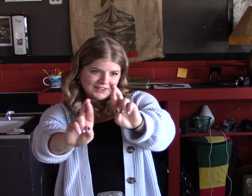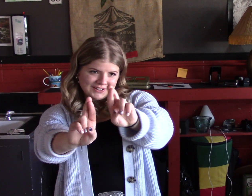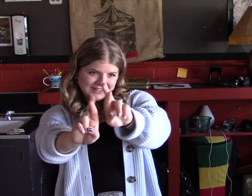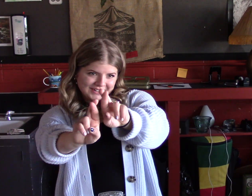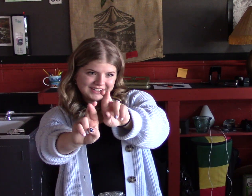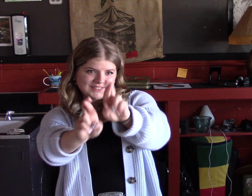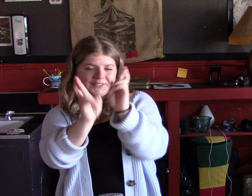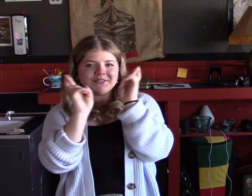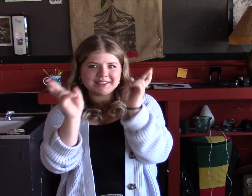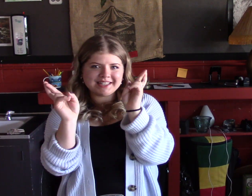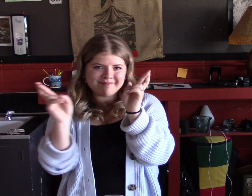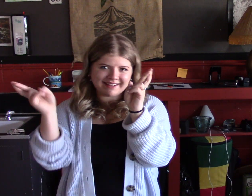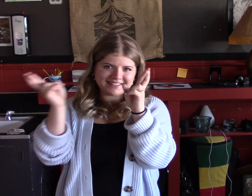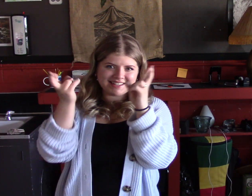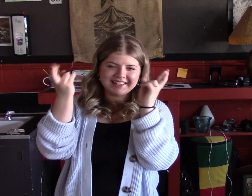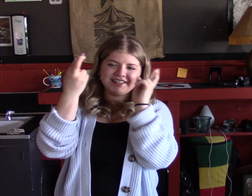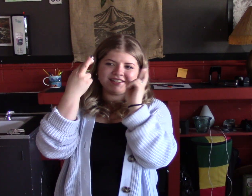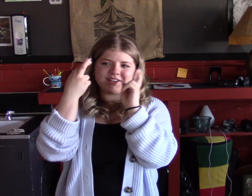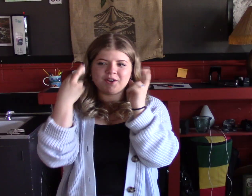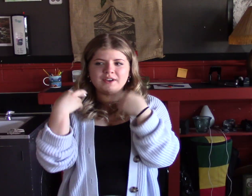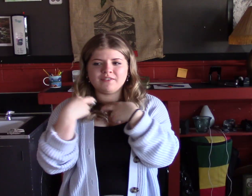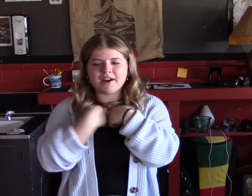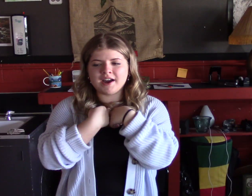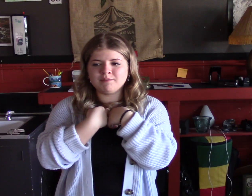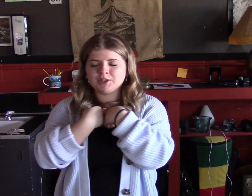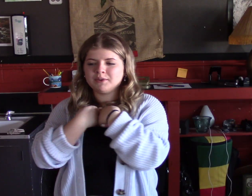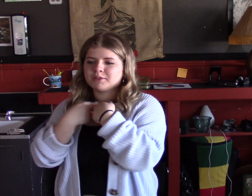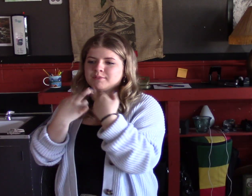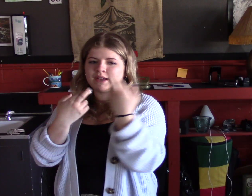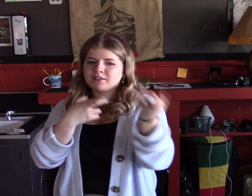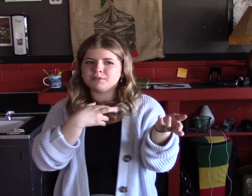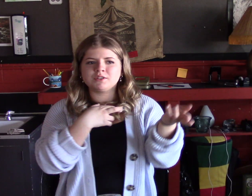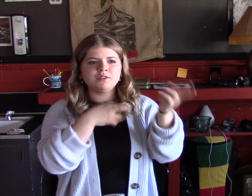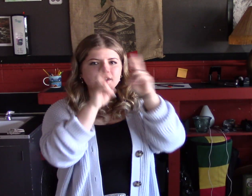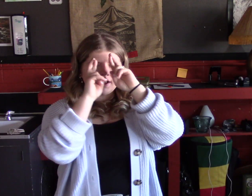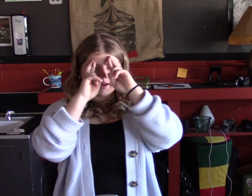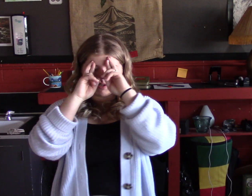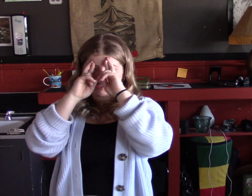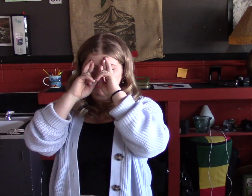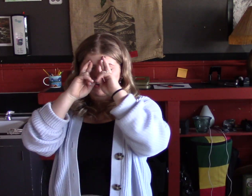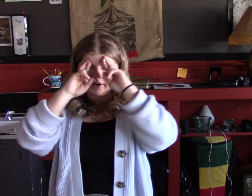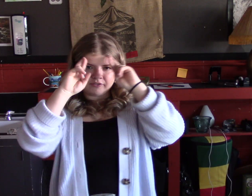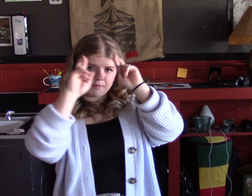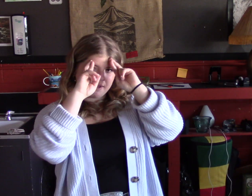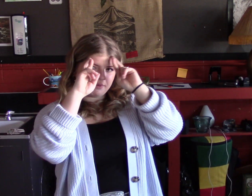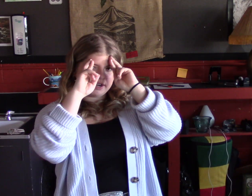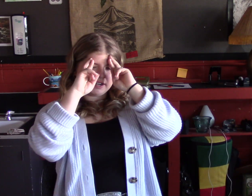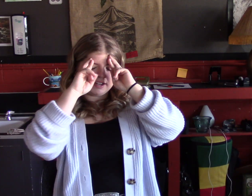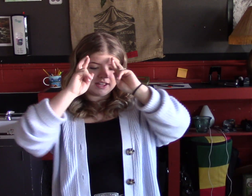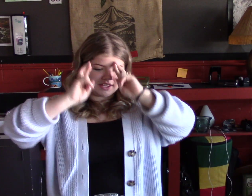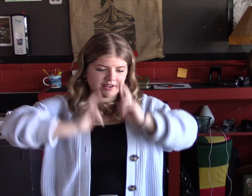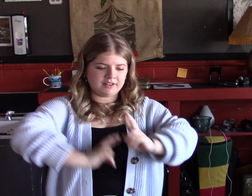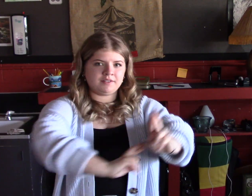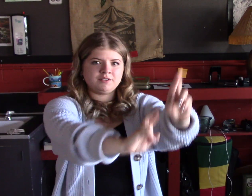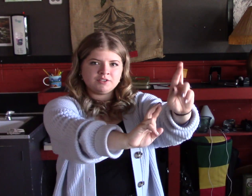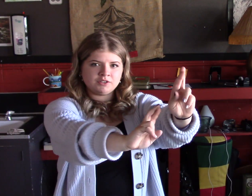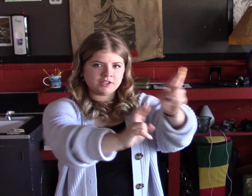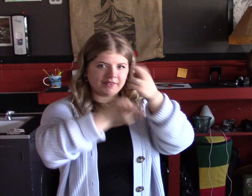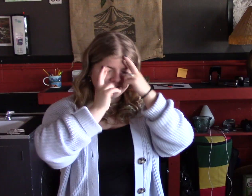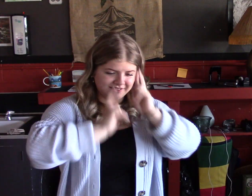R for respect. So if I'm showing respect to a student, I'm going to take the R from my brain and shove it to